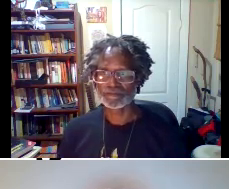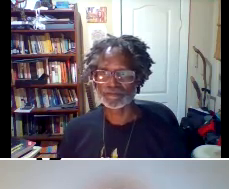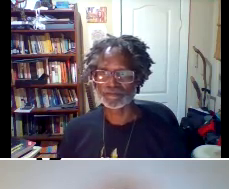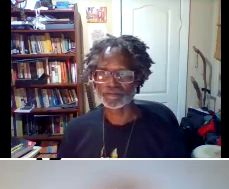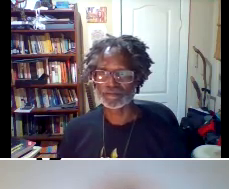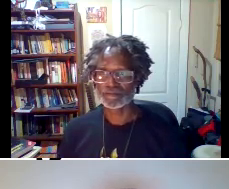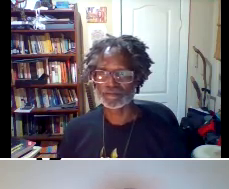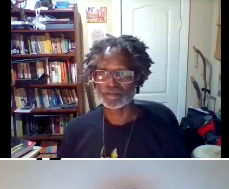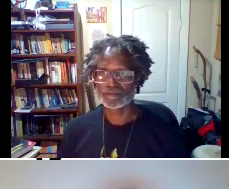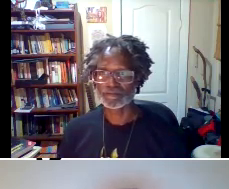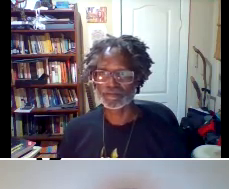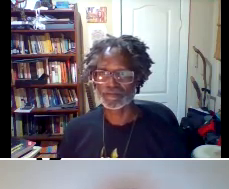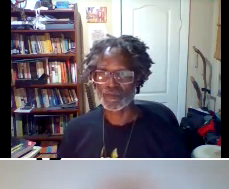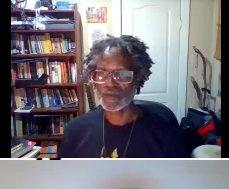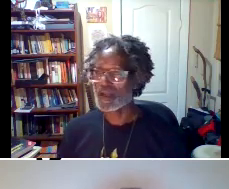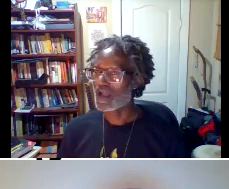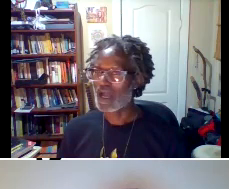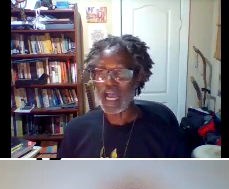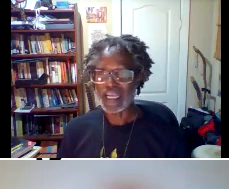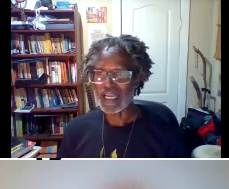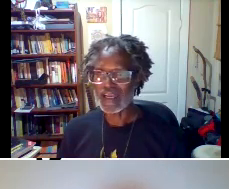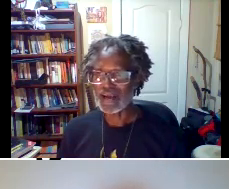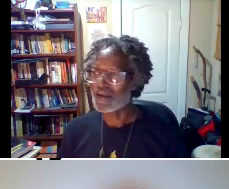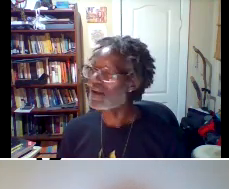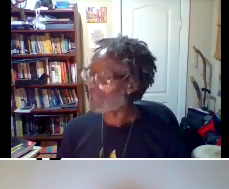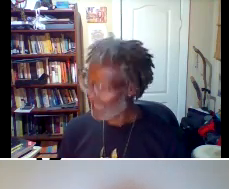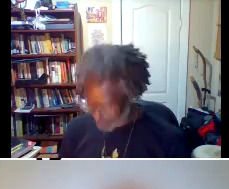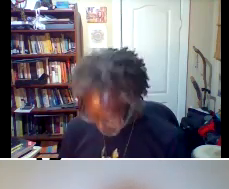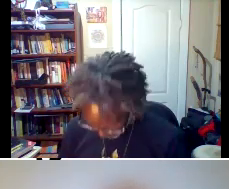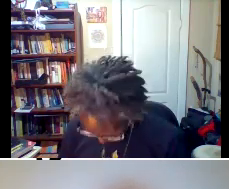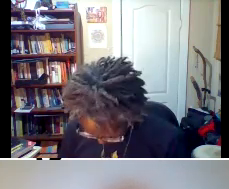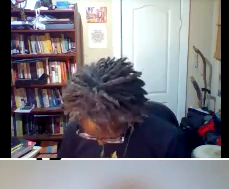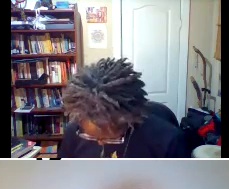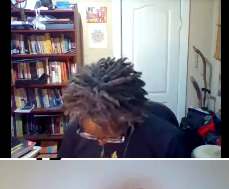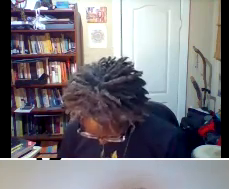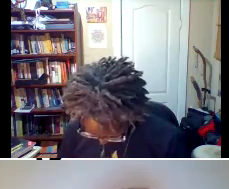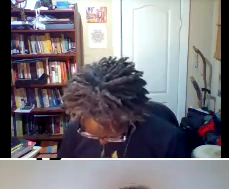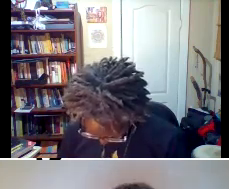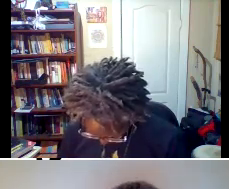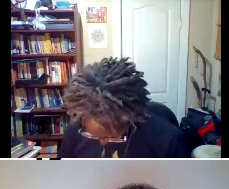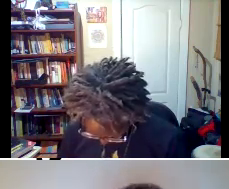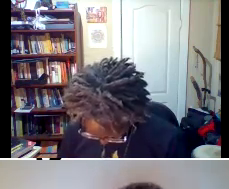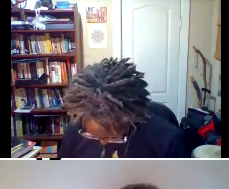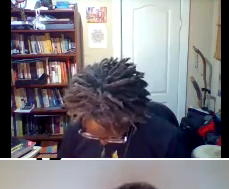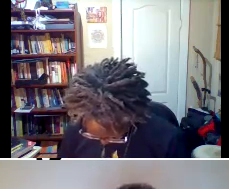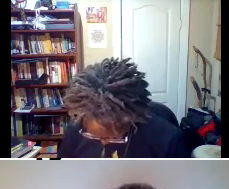mind. Like that, I that can't is, hear. Okay, I get you. that is